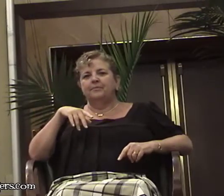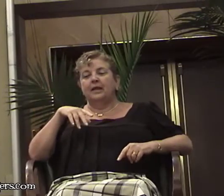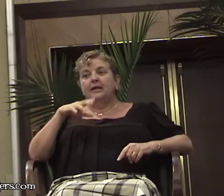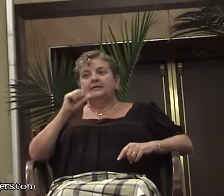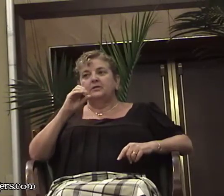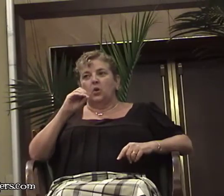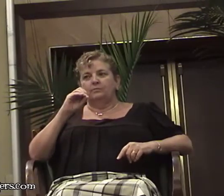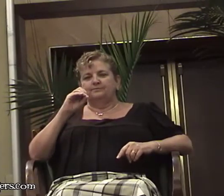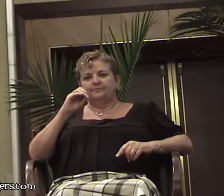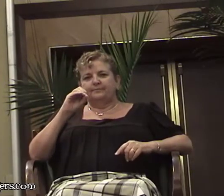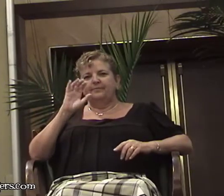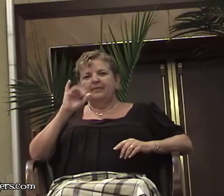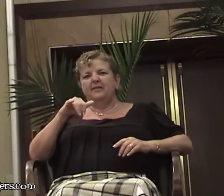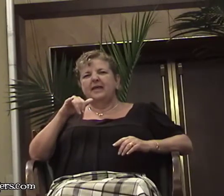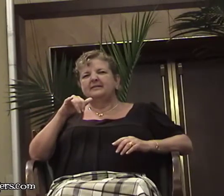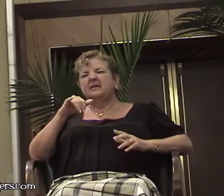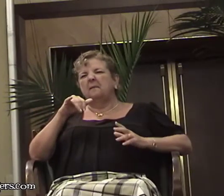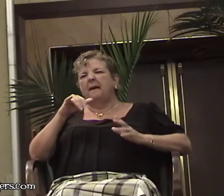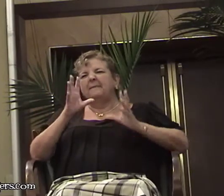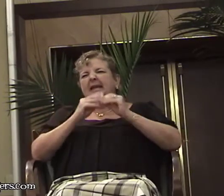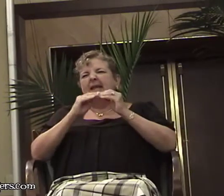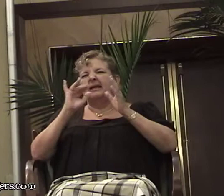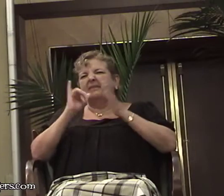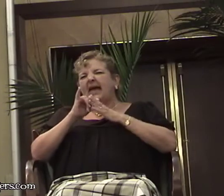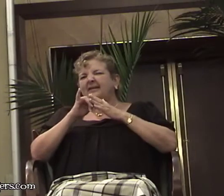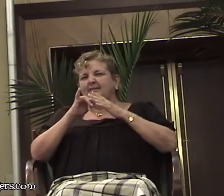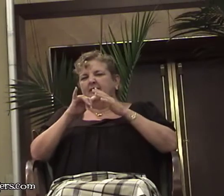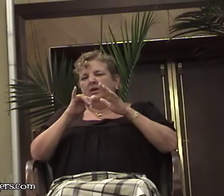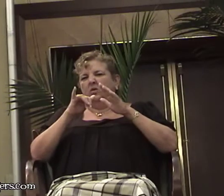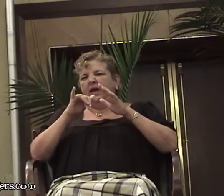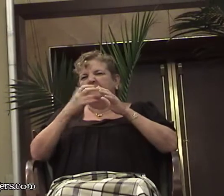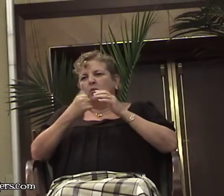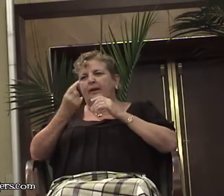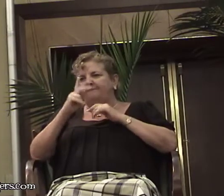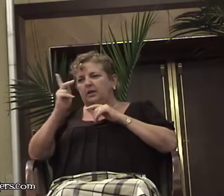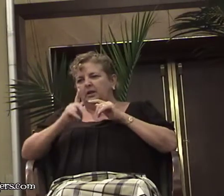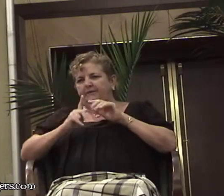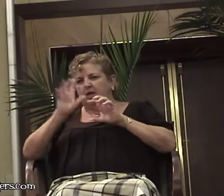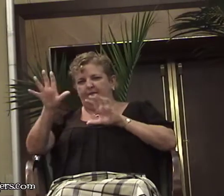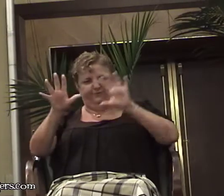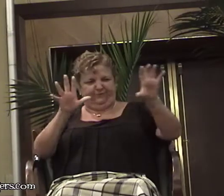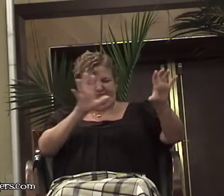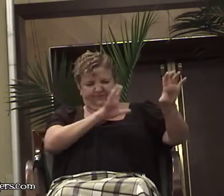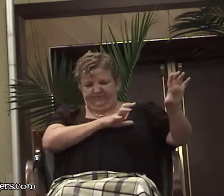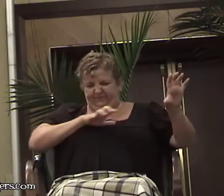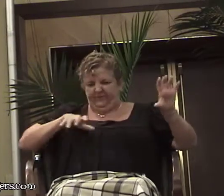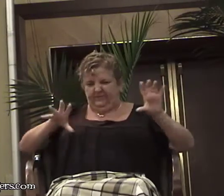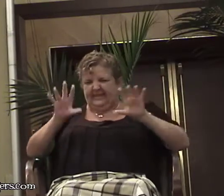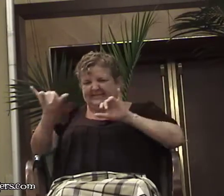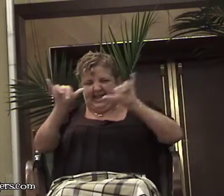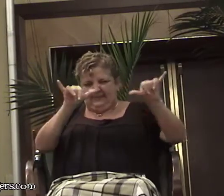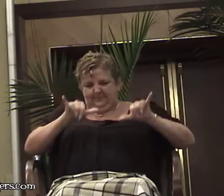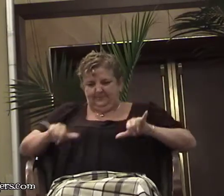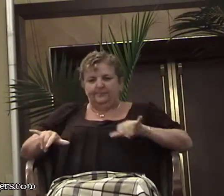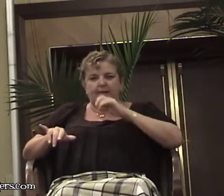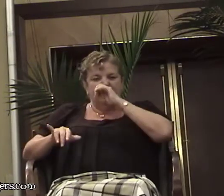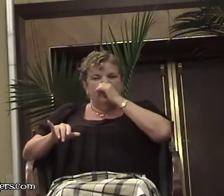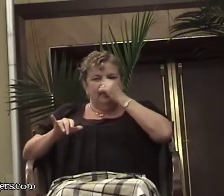not attend. Philadelphia tends to be very parochial, you know, you stay in your neighborhood. So I said, what brings you here? He said, Bobby, I was flipping through the